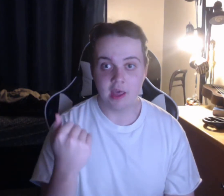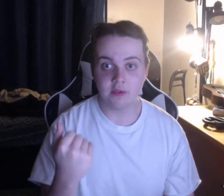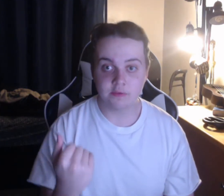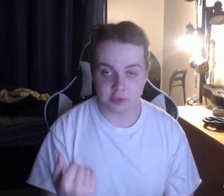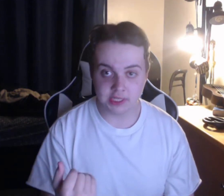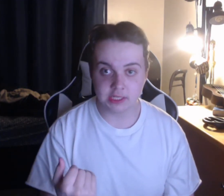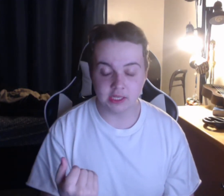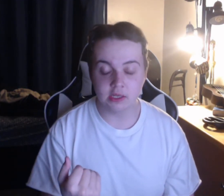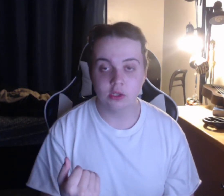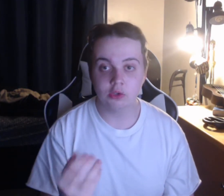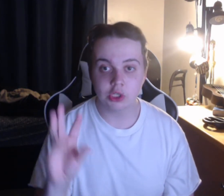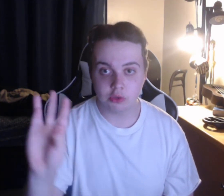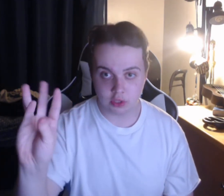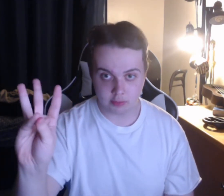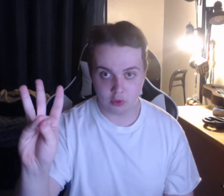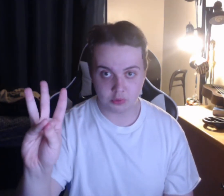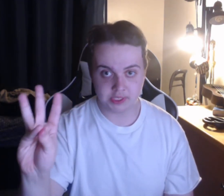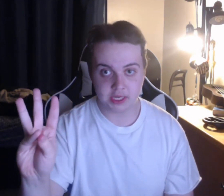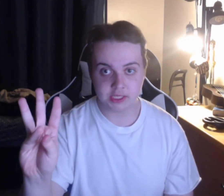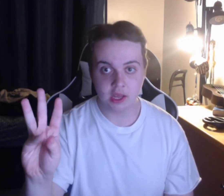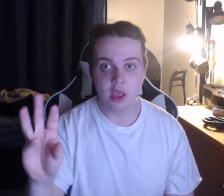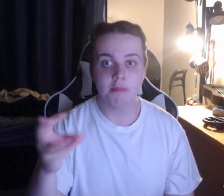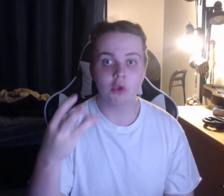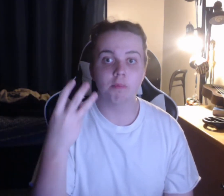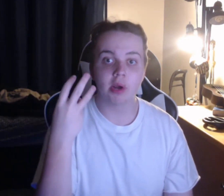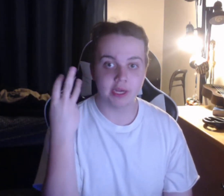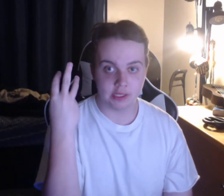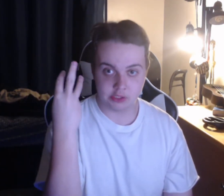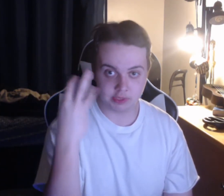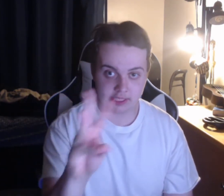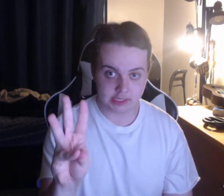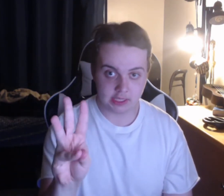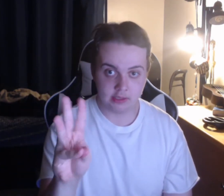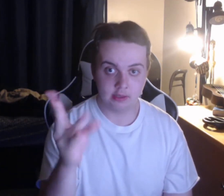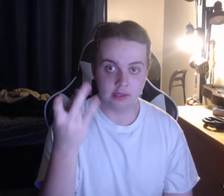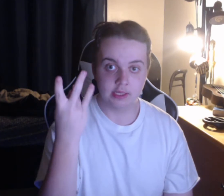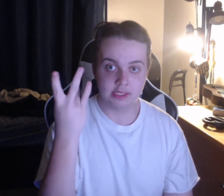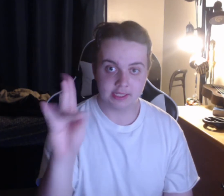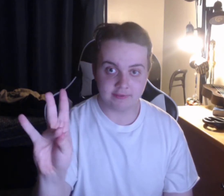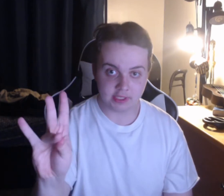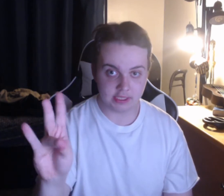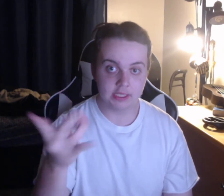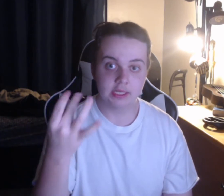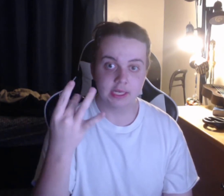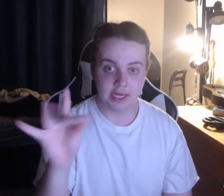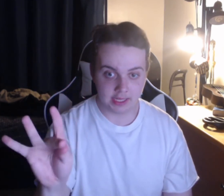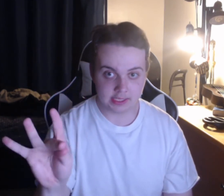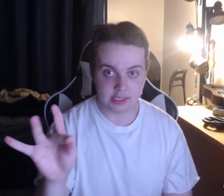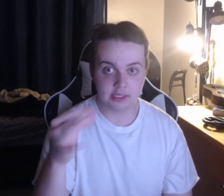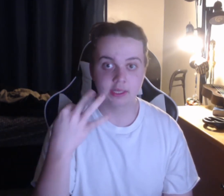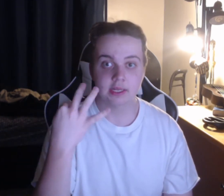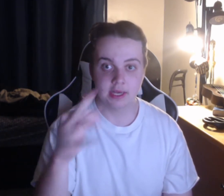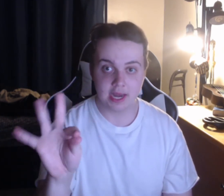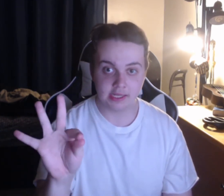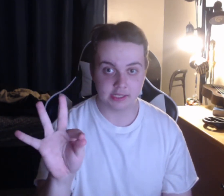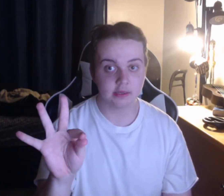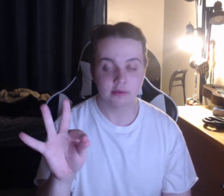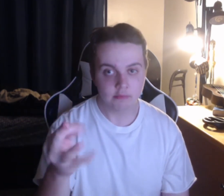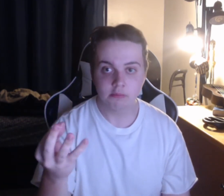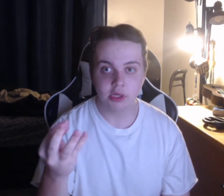for 16, you just do your number normal 6, but you bring it in. So 16, 17, 18, 19. Pretty simple.